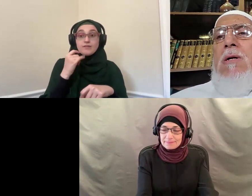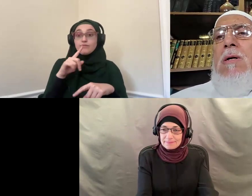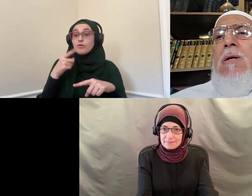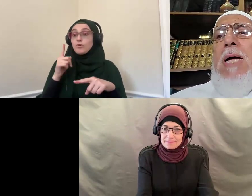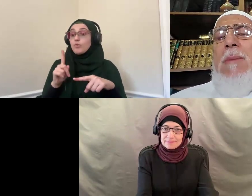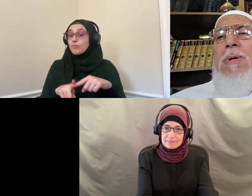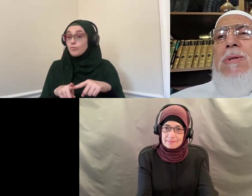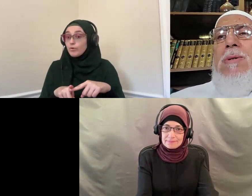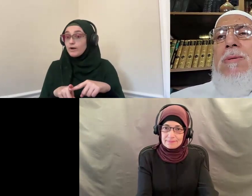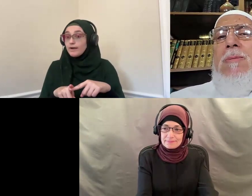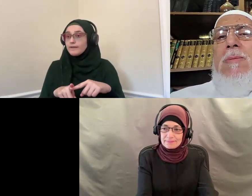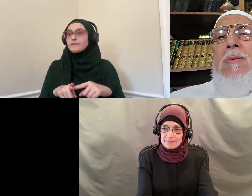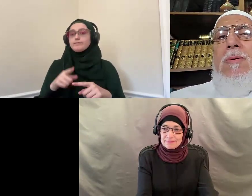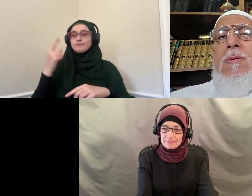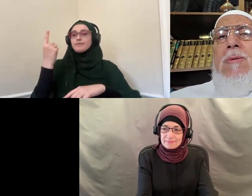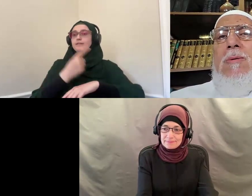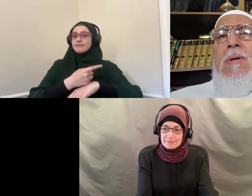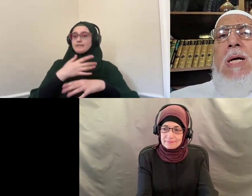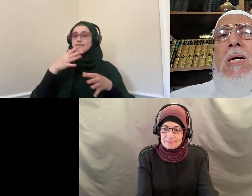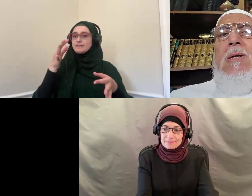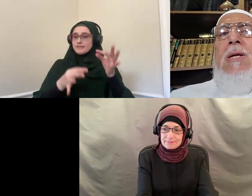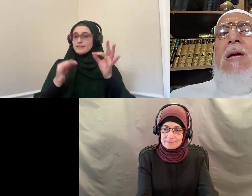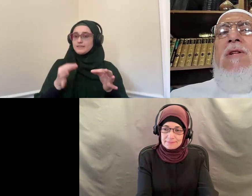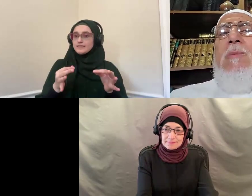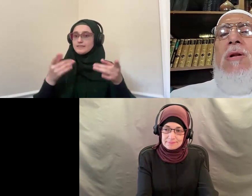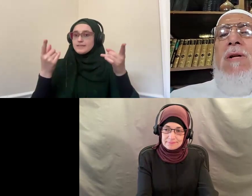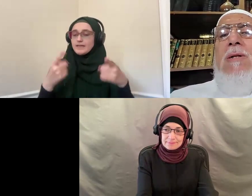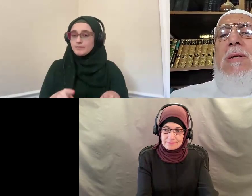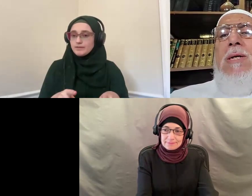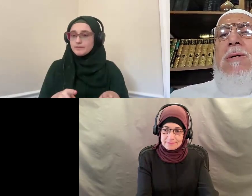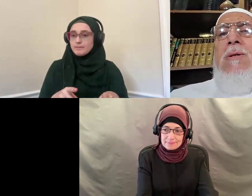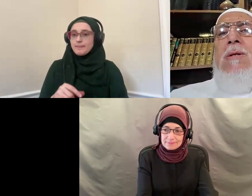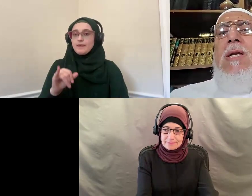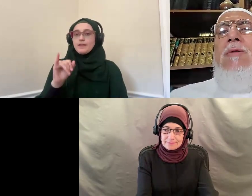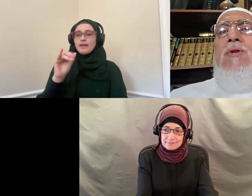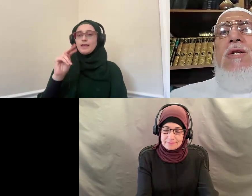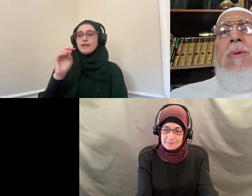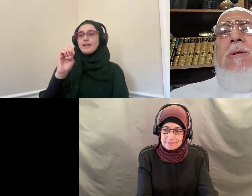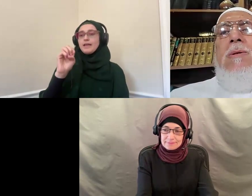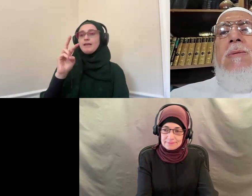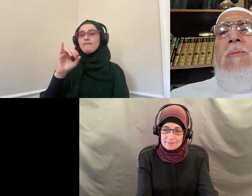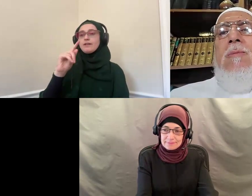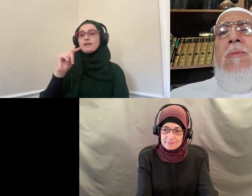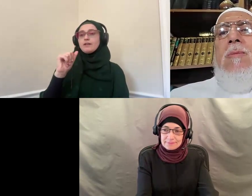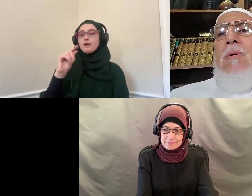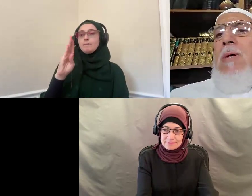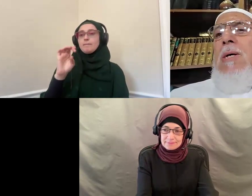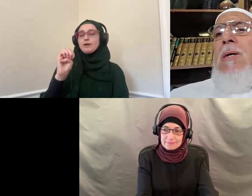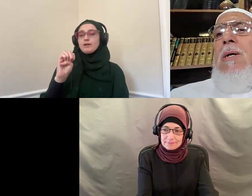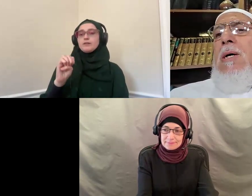event happens. And the inevitable event is the Day of Judgment.